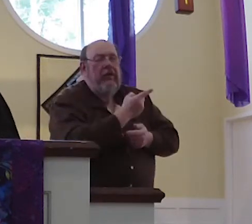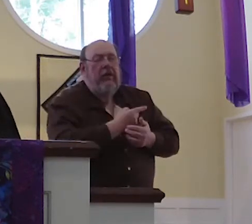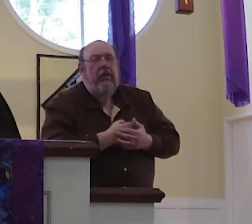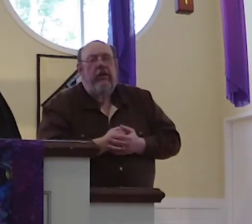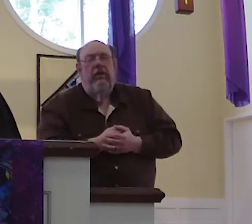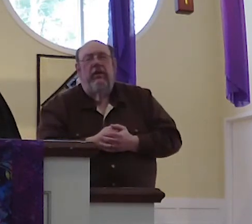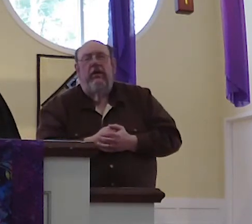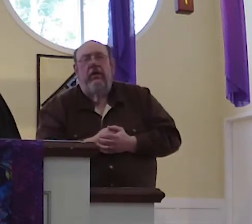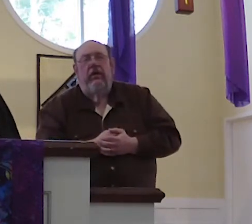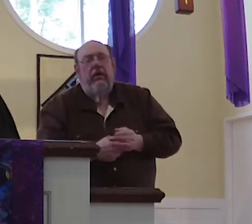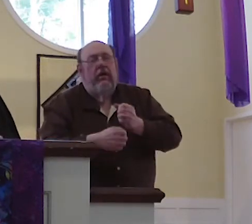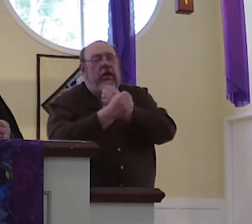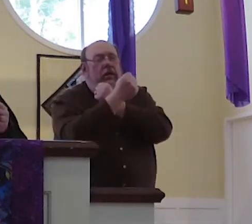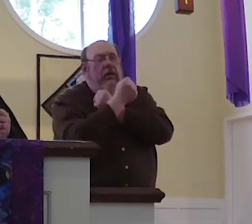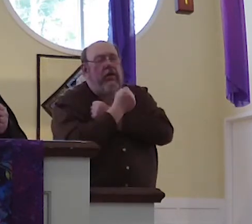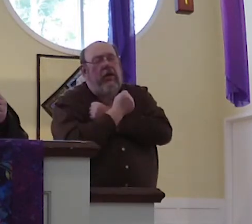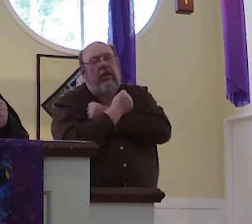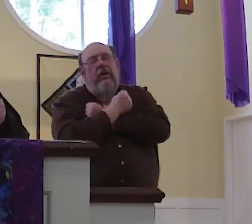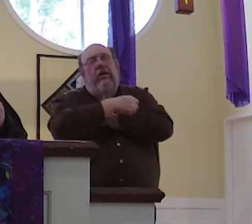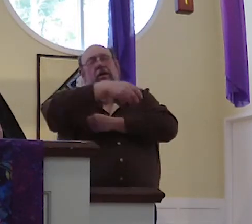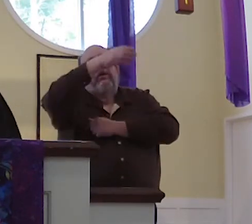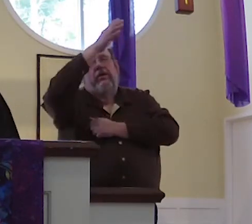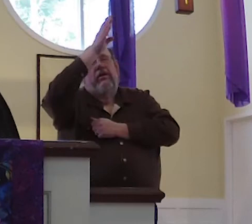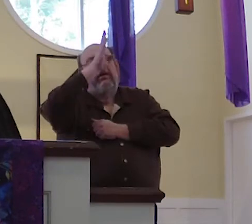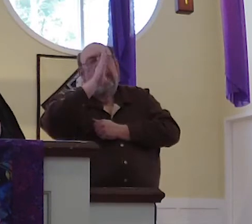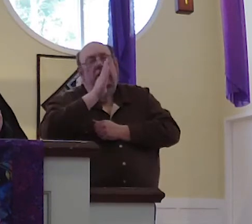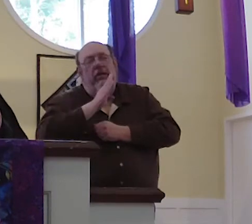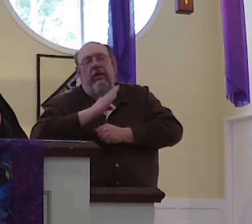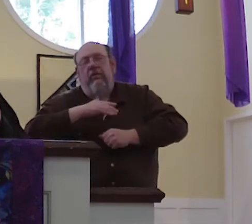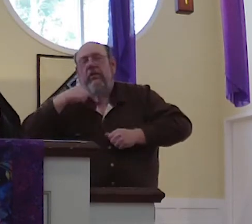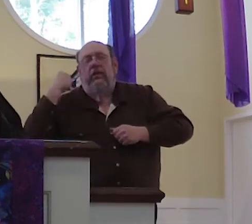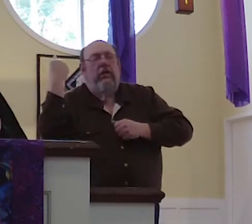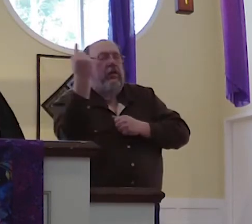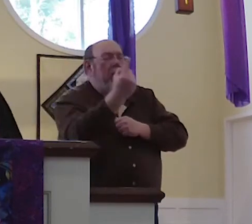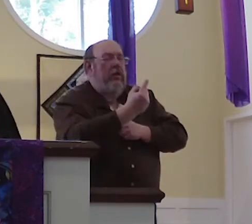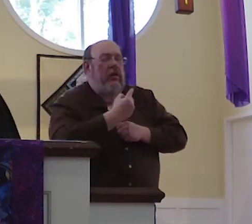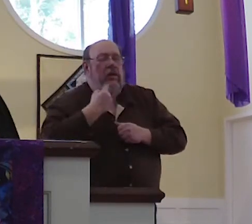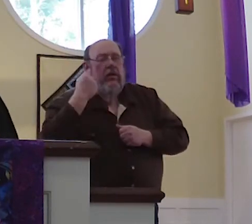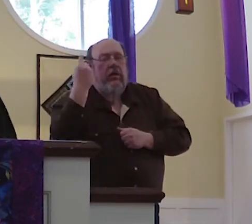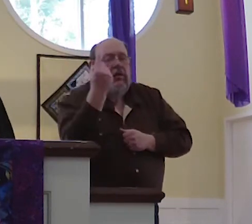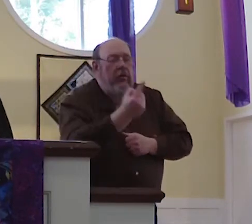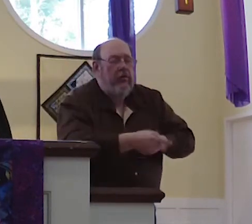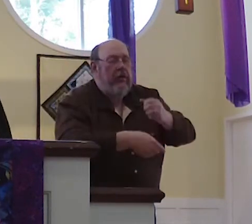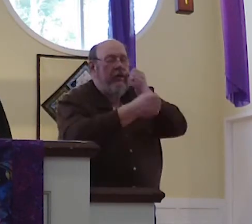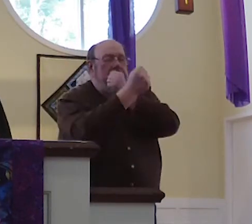does love us. And God will always love us.